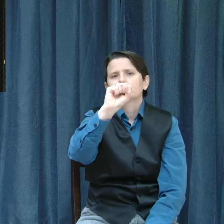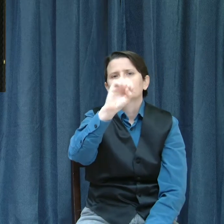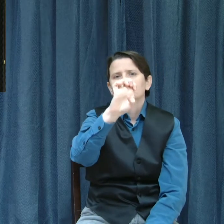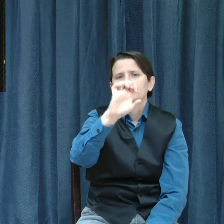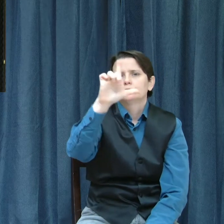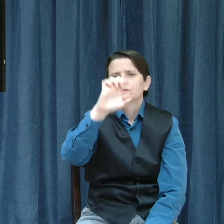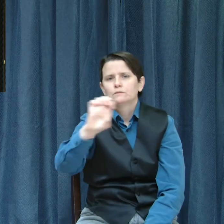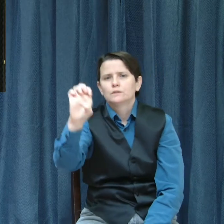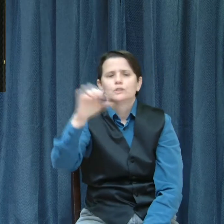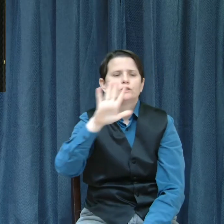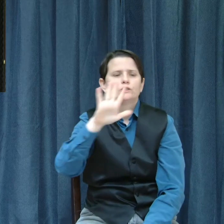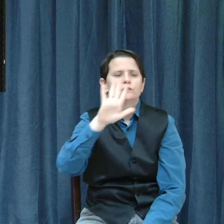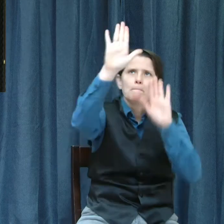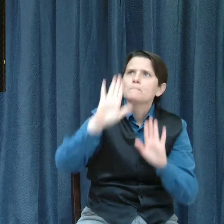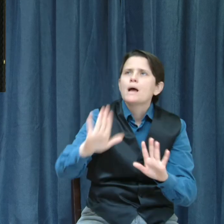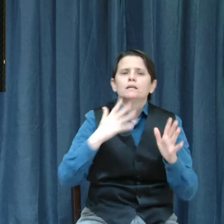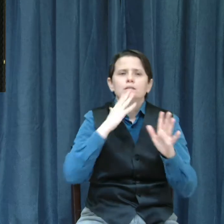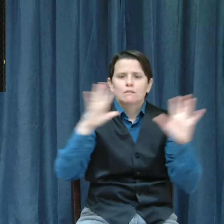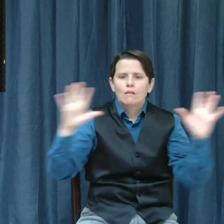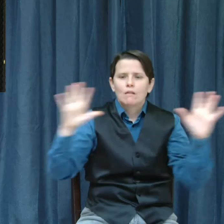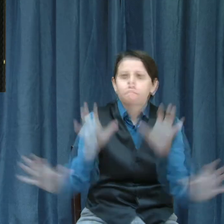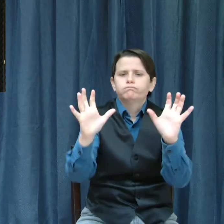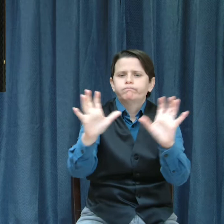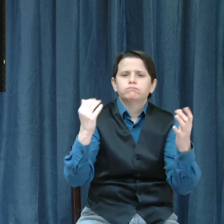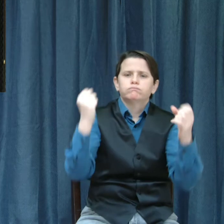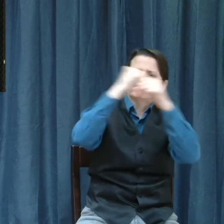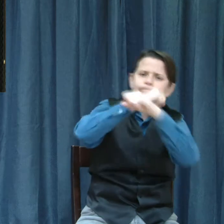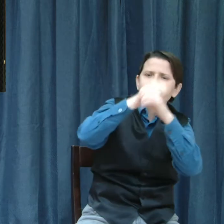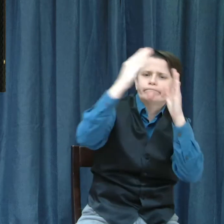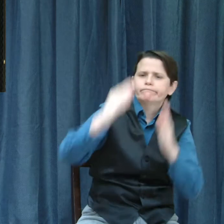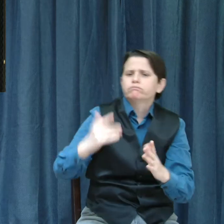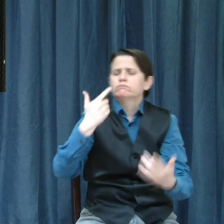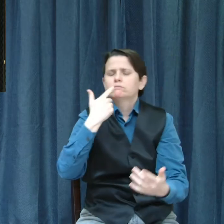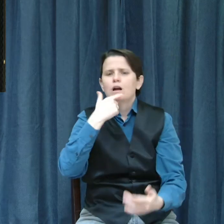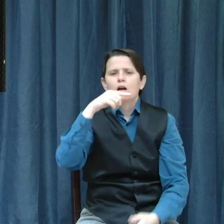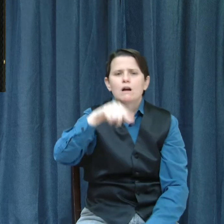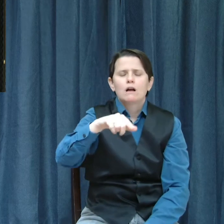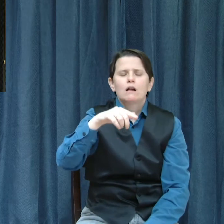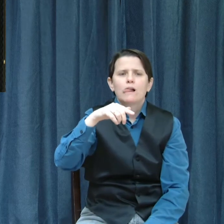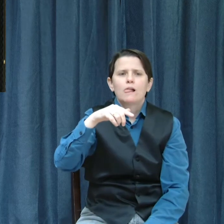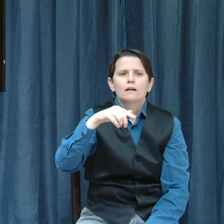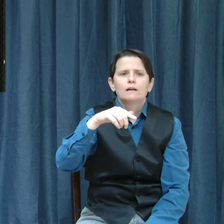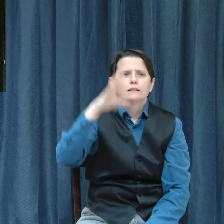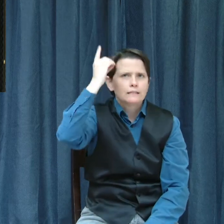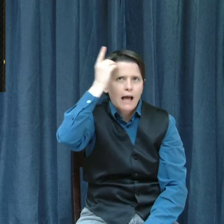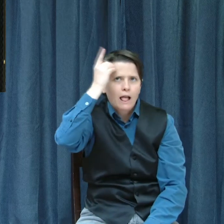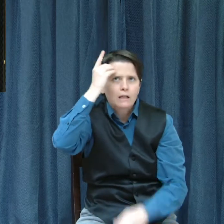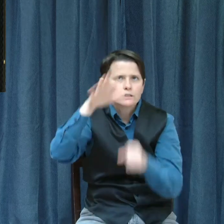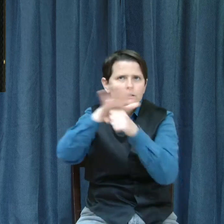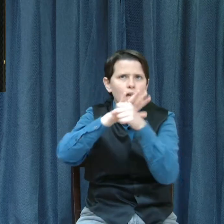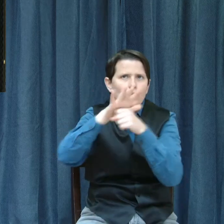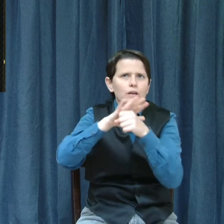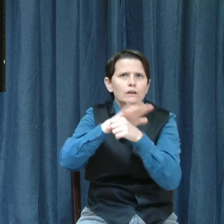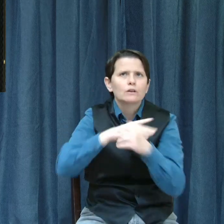in the Dallas area. She's a performer. I'm thinking Roderick probably should know her. I mean, Austin's